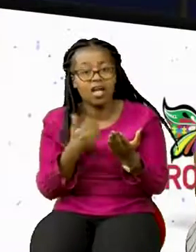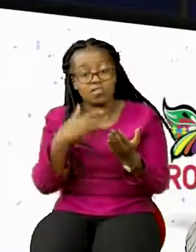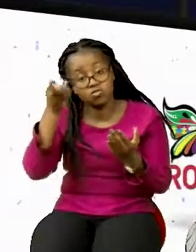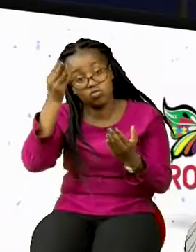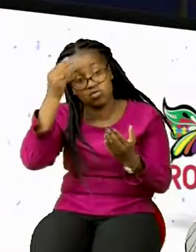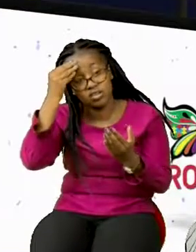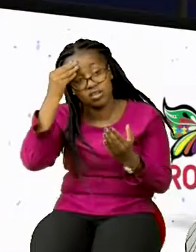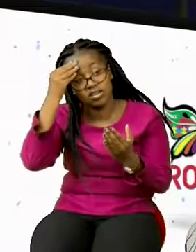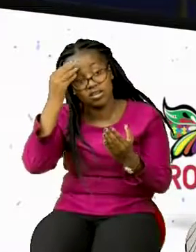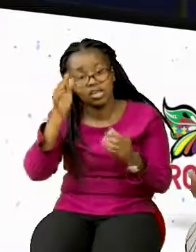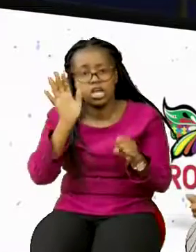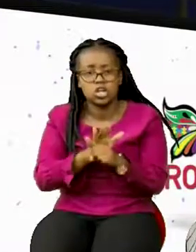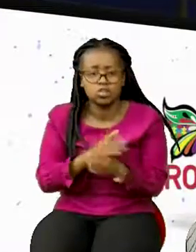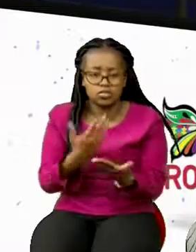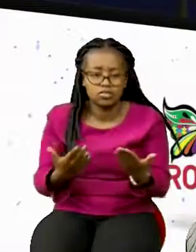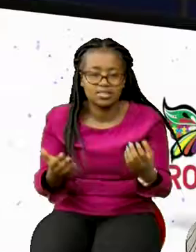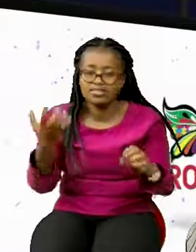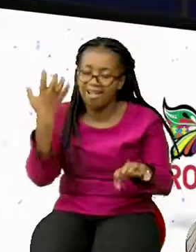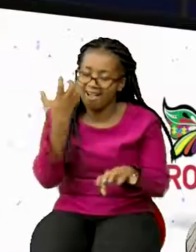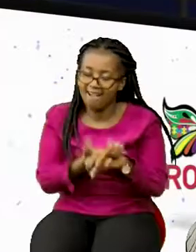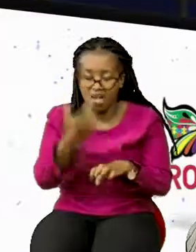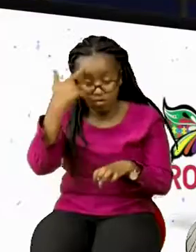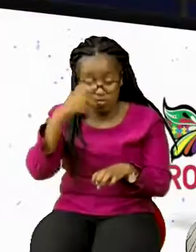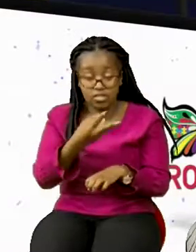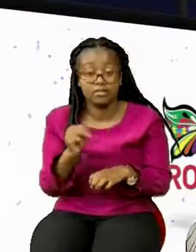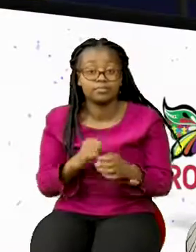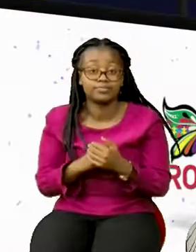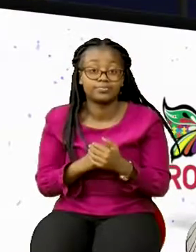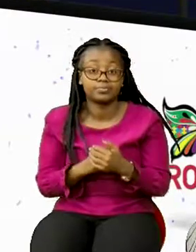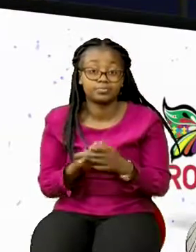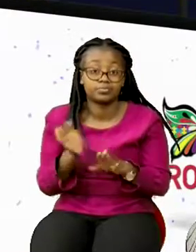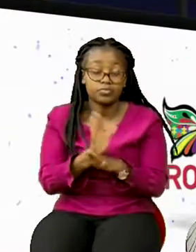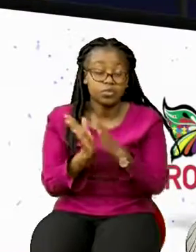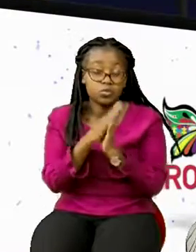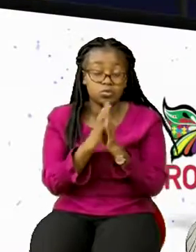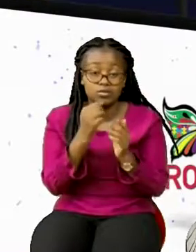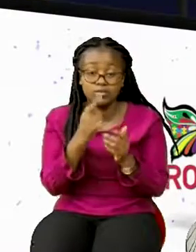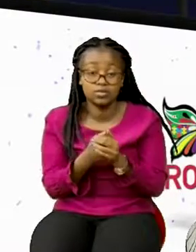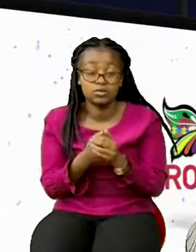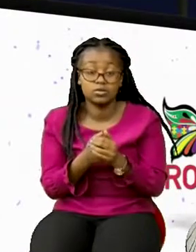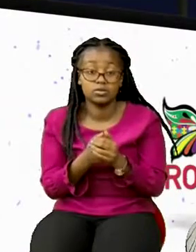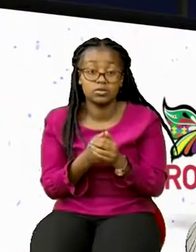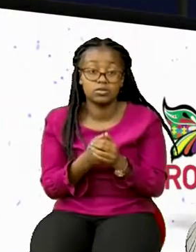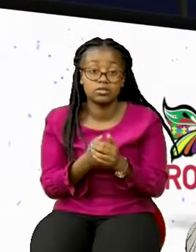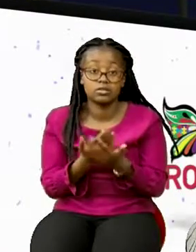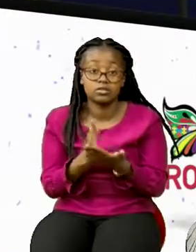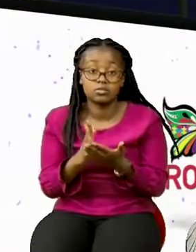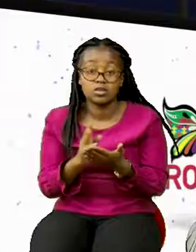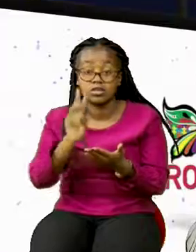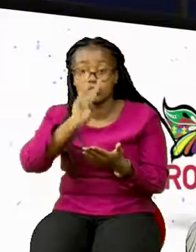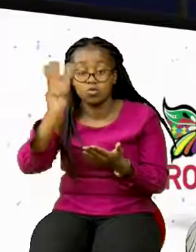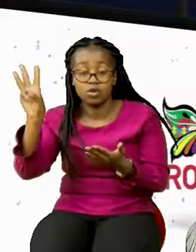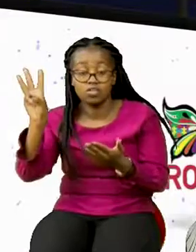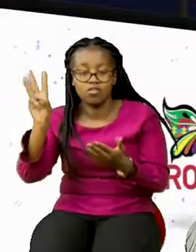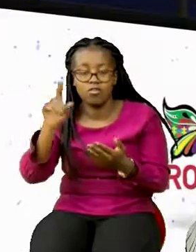learn and take in a lot of things will be very hard for them. So back to the story I was telling you. Sadly, somewhere in the west of